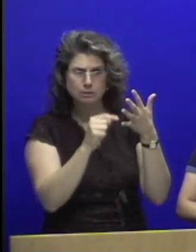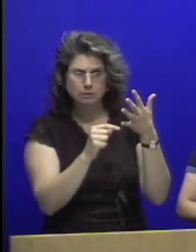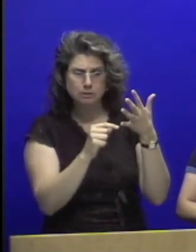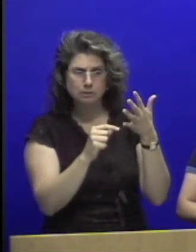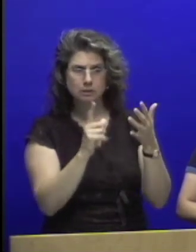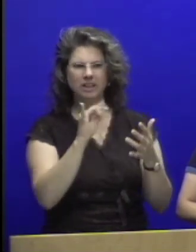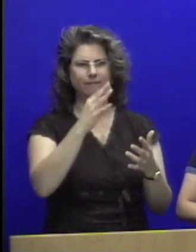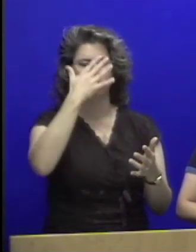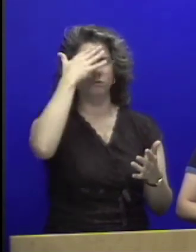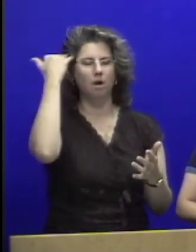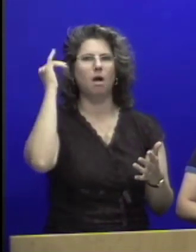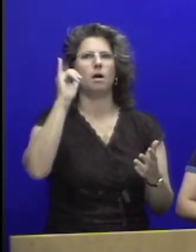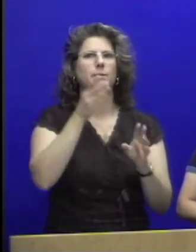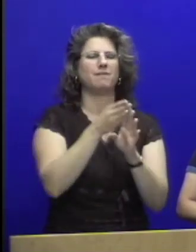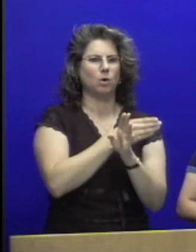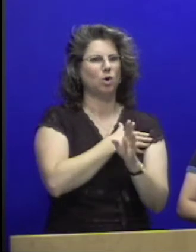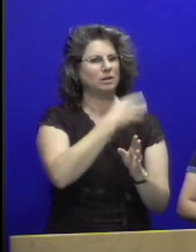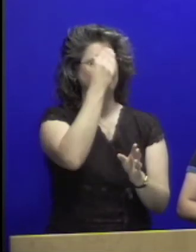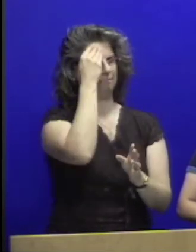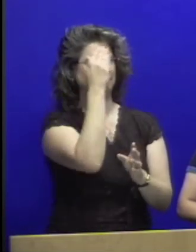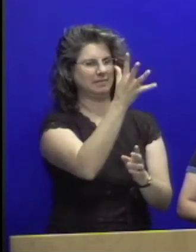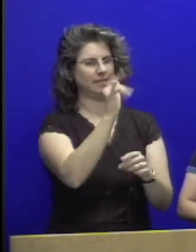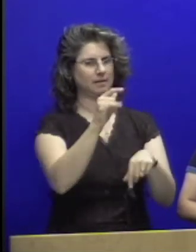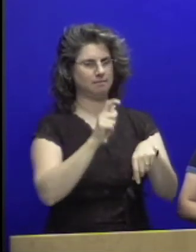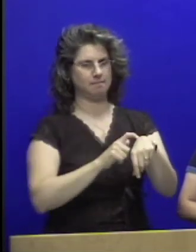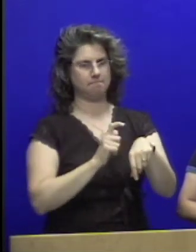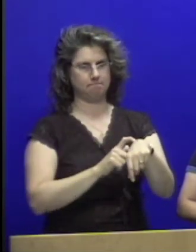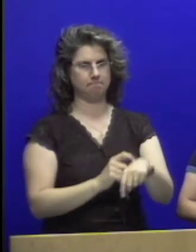So if you forgot to mention any, please let us know,